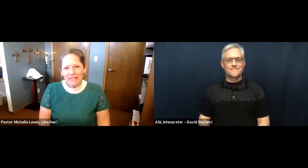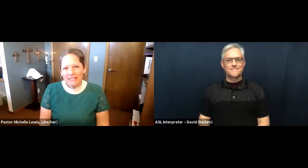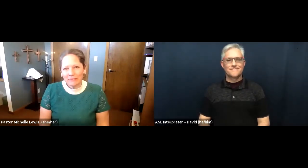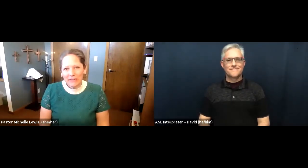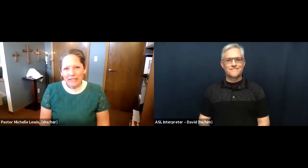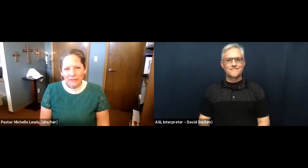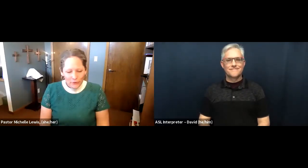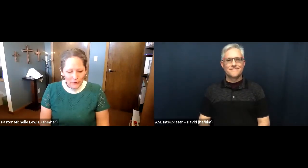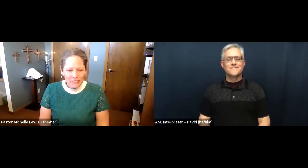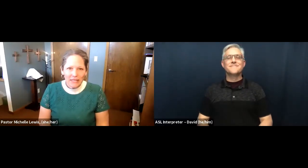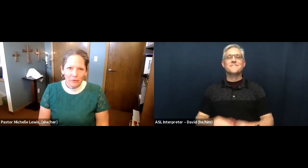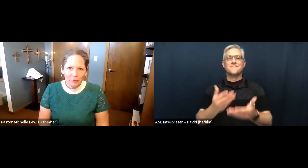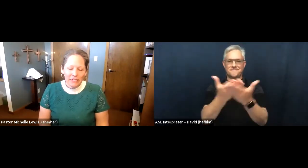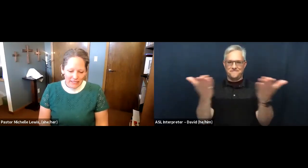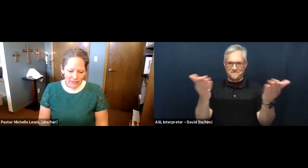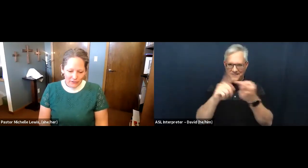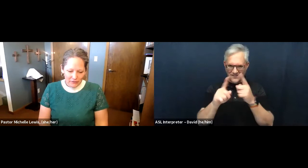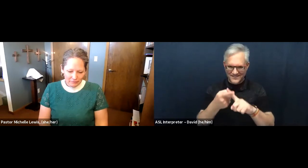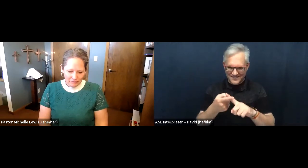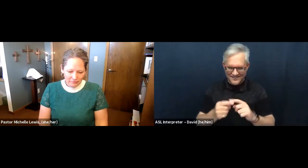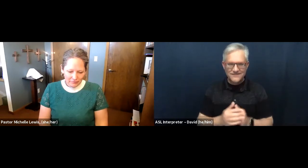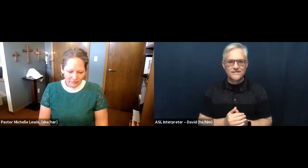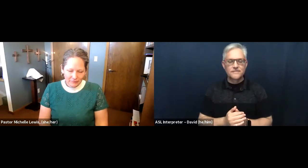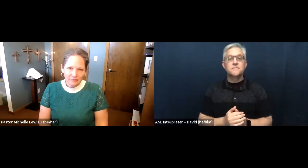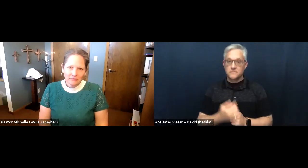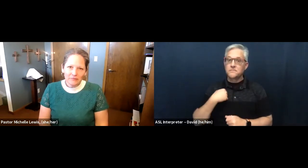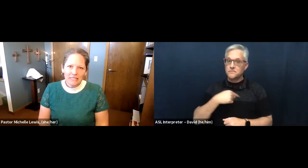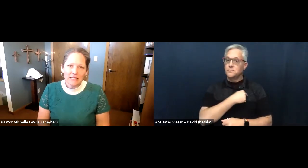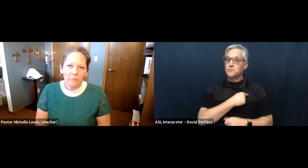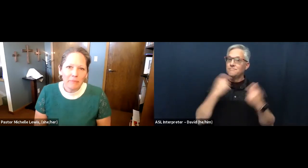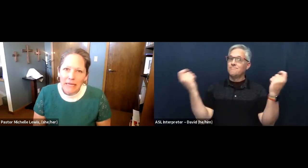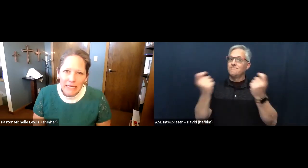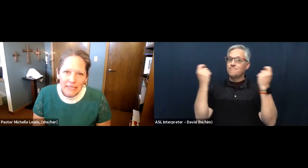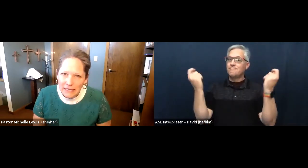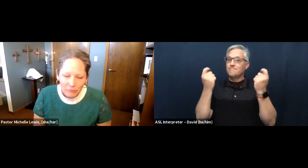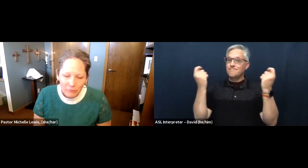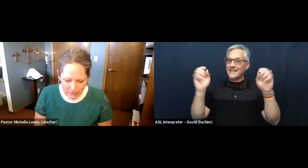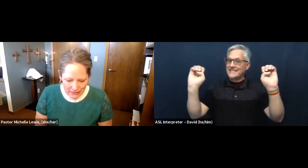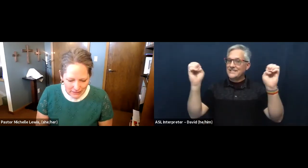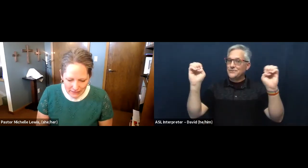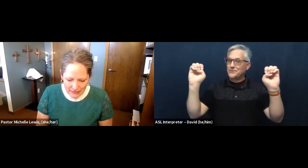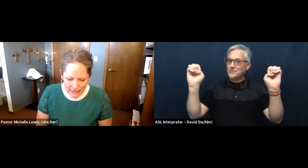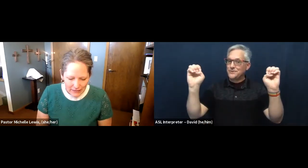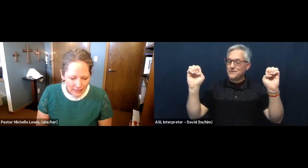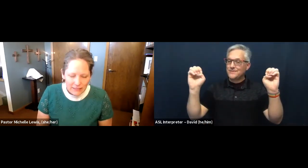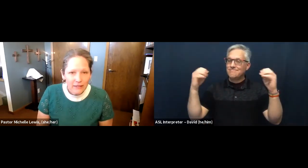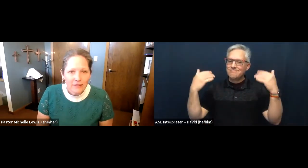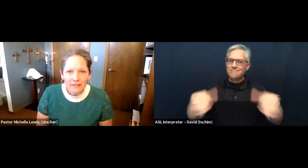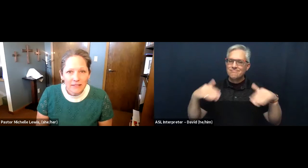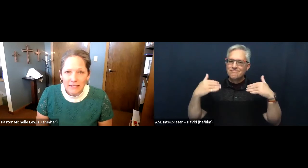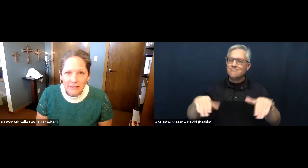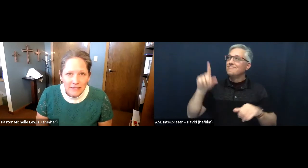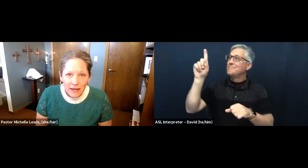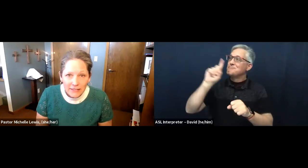My friends, we do celebrate Easter. This amazing promise that